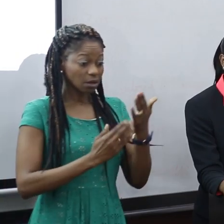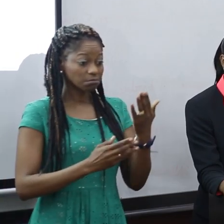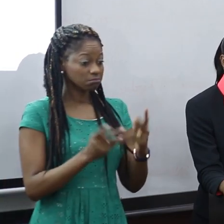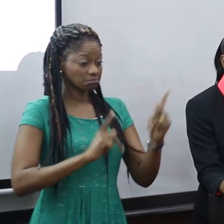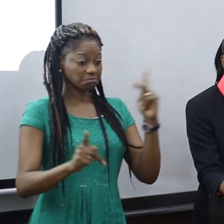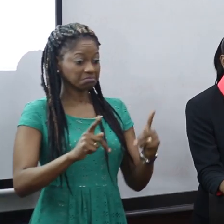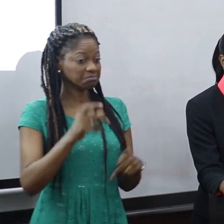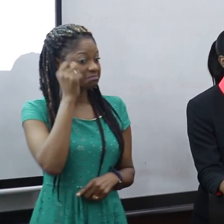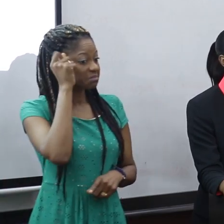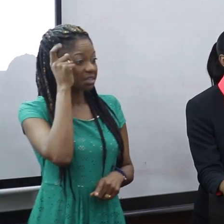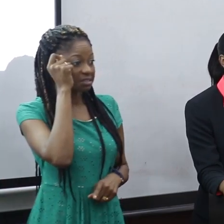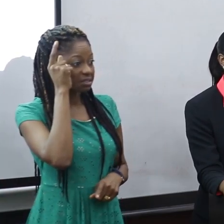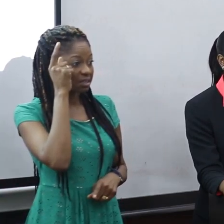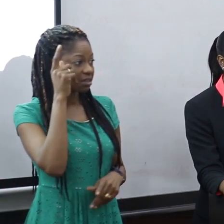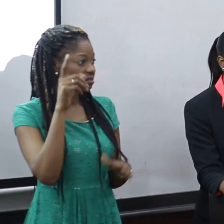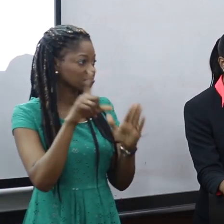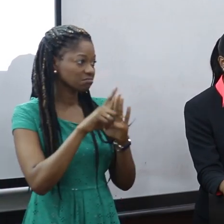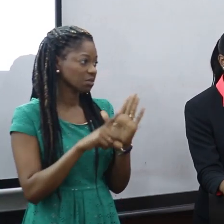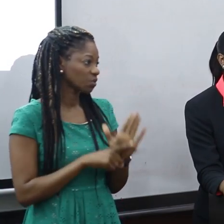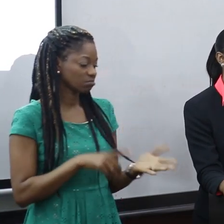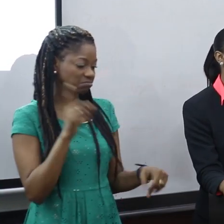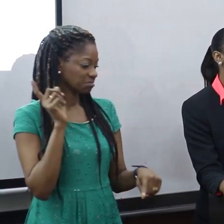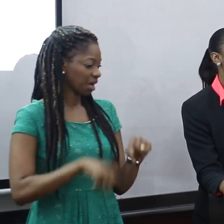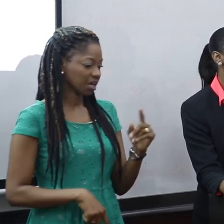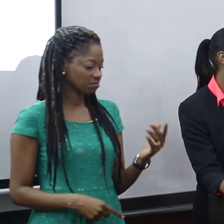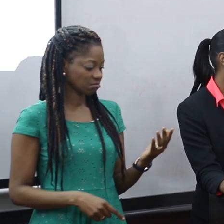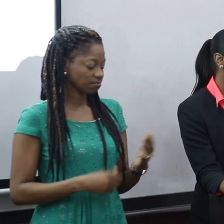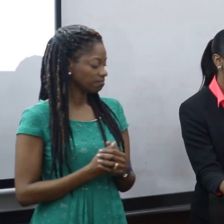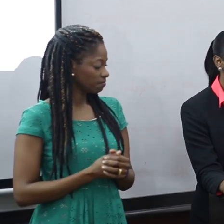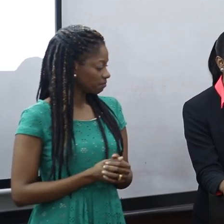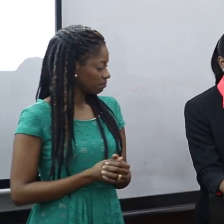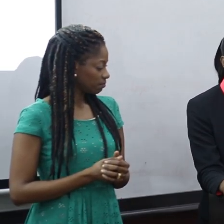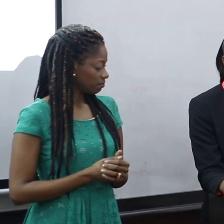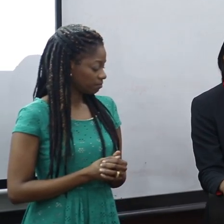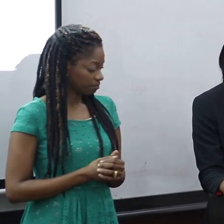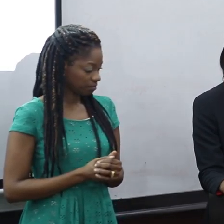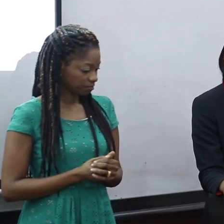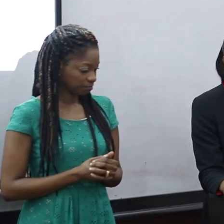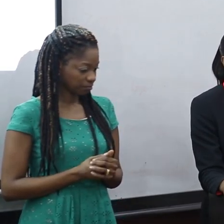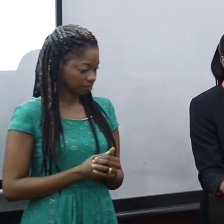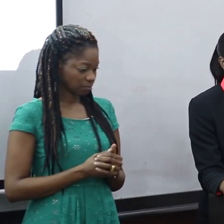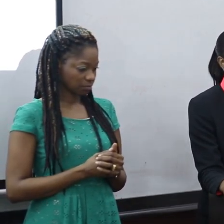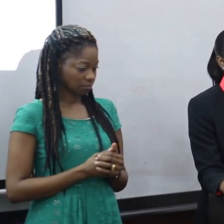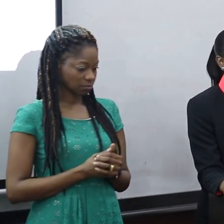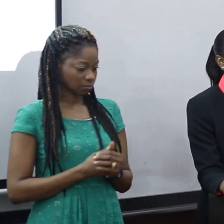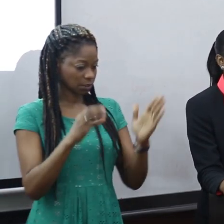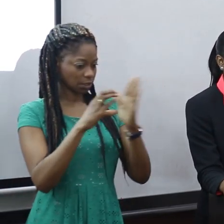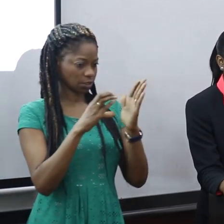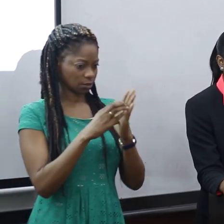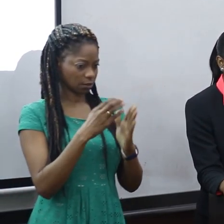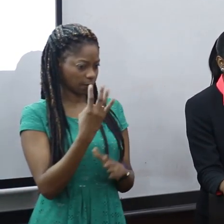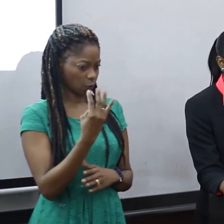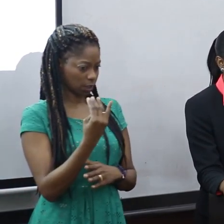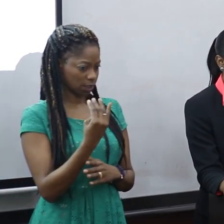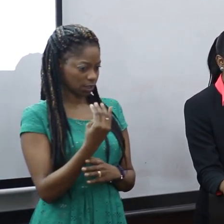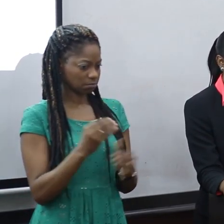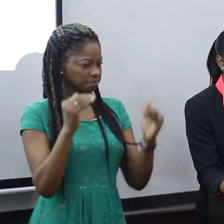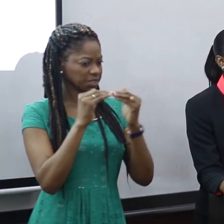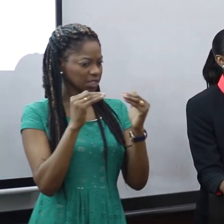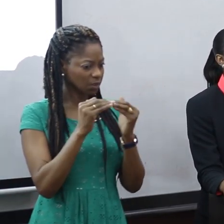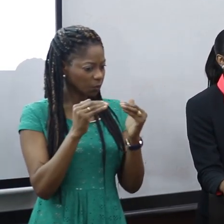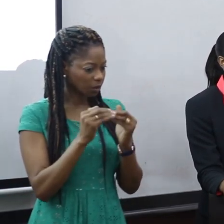not elaborated on or even tested before the courts. For example, Section 14 of the Trinidad and Tobago Equal